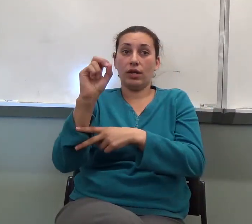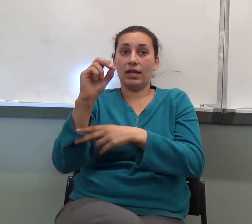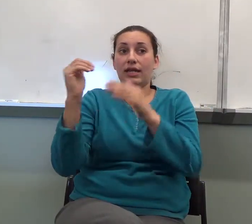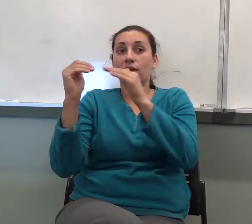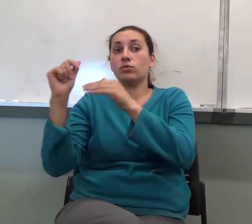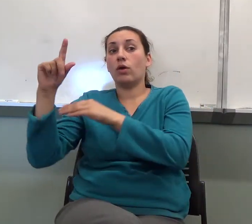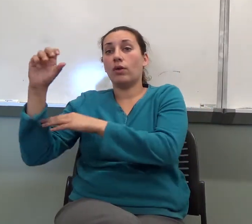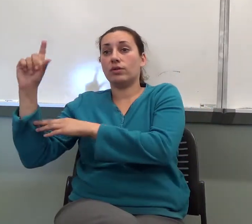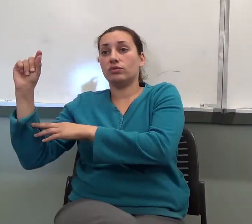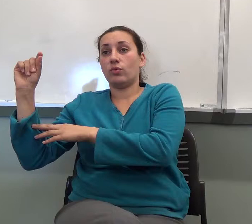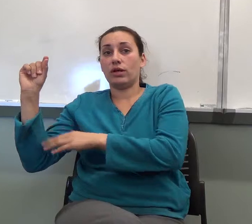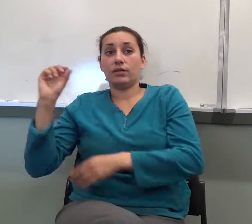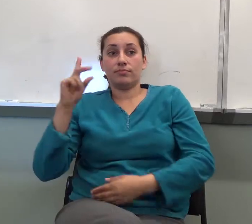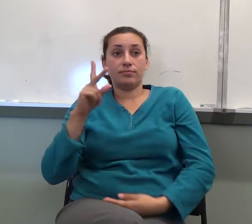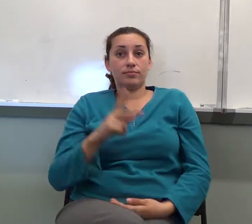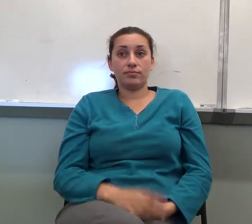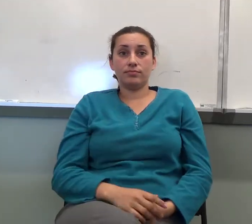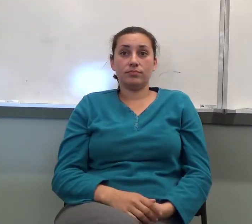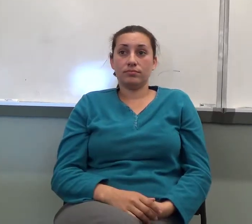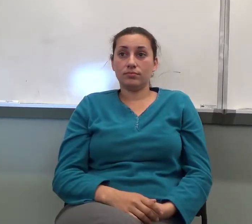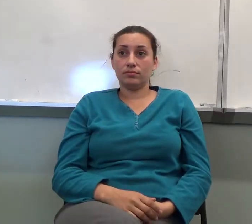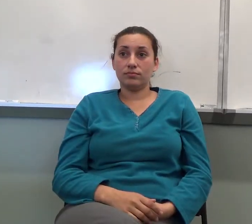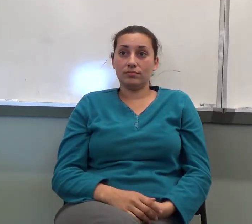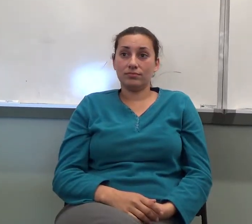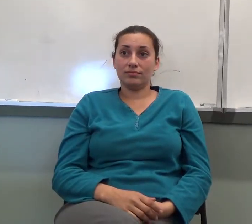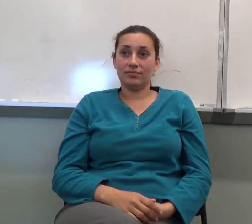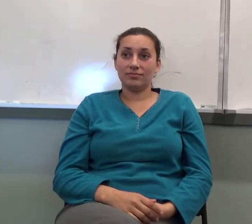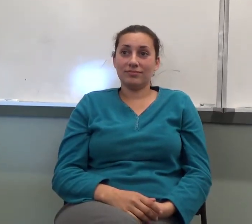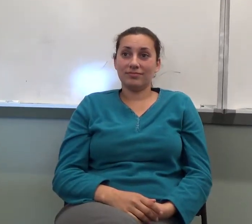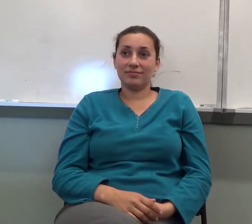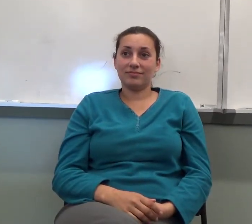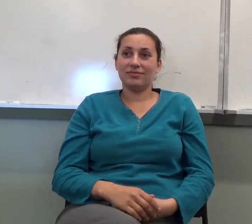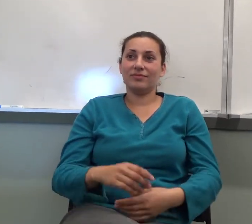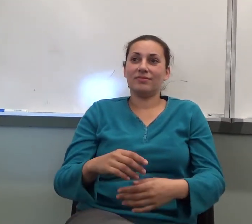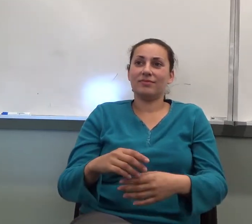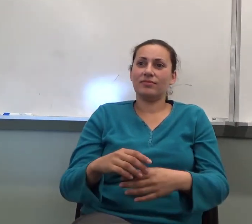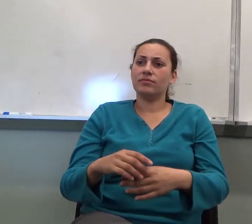answer. Just takes 1 conversion factor in that case.